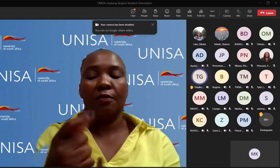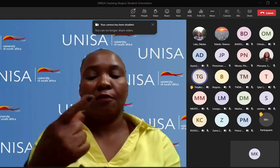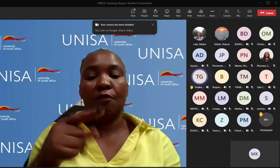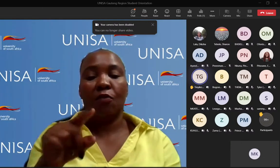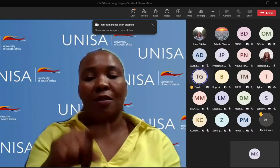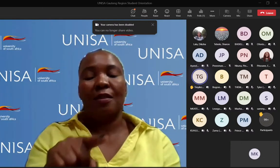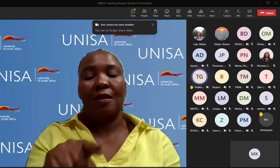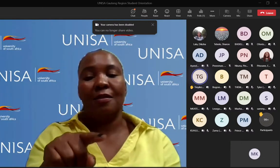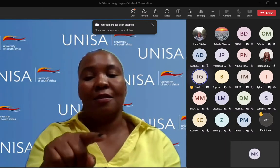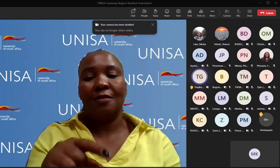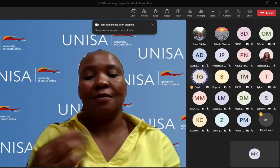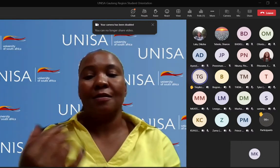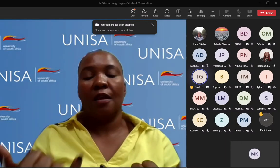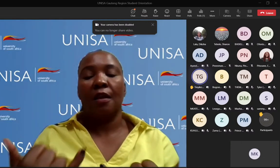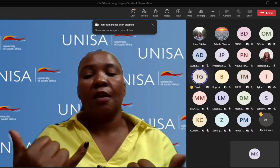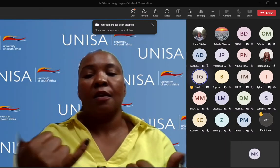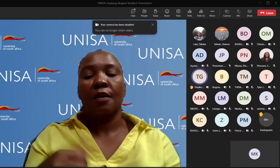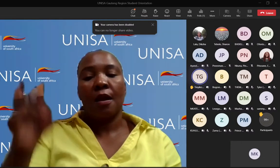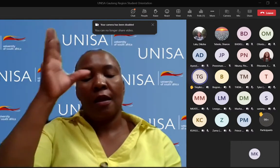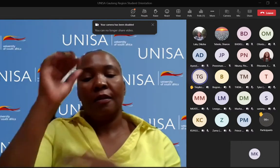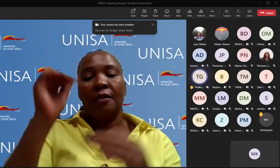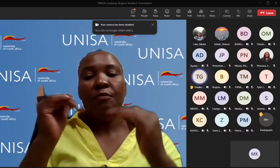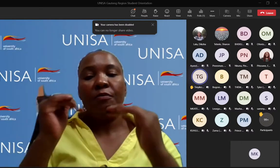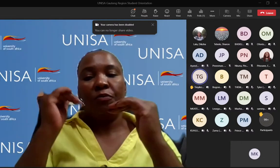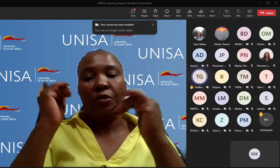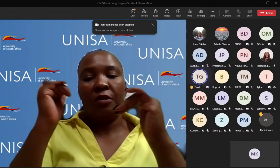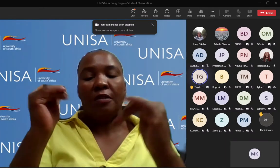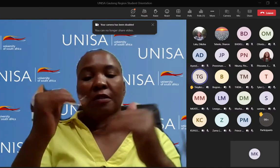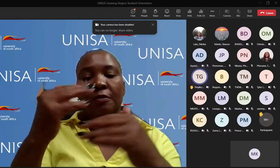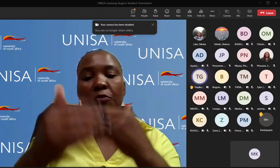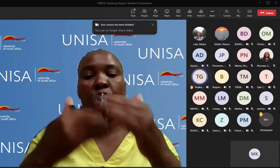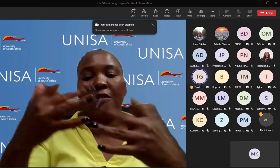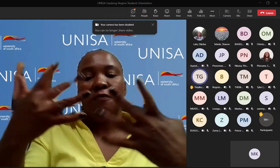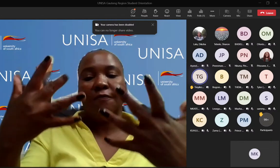academic year was successfully processed